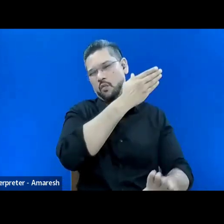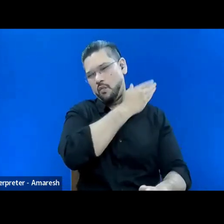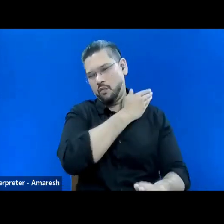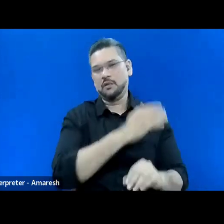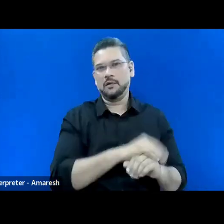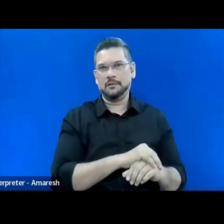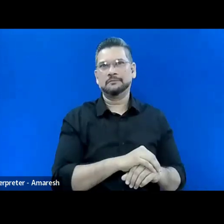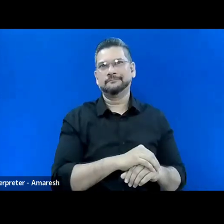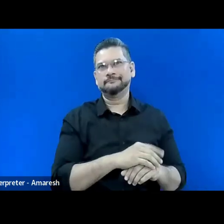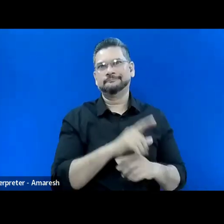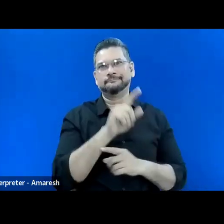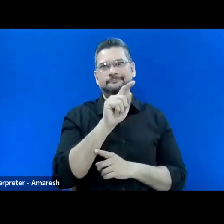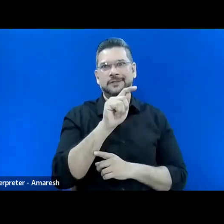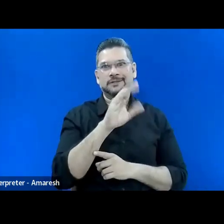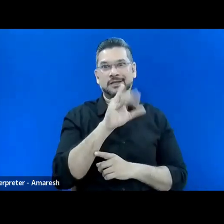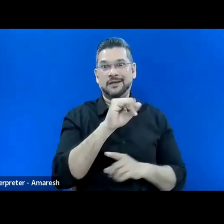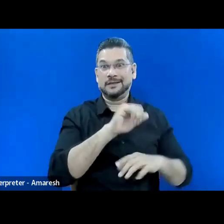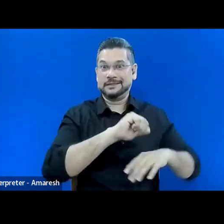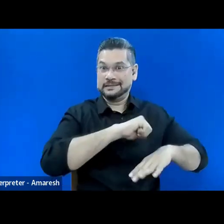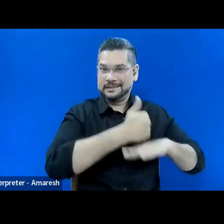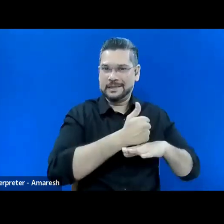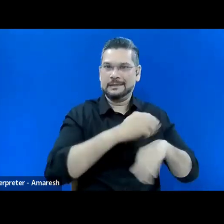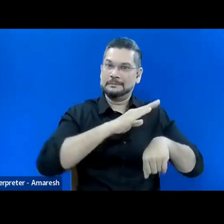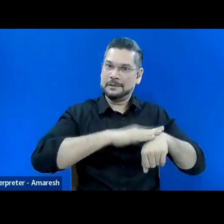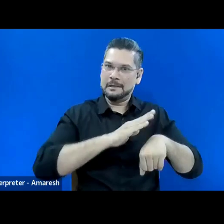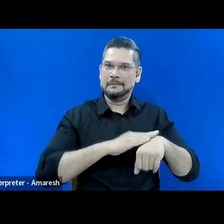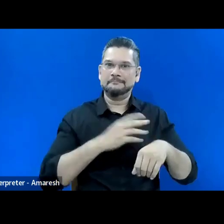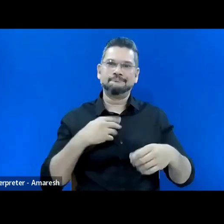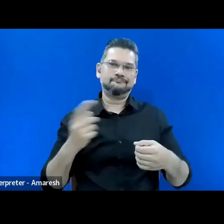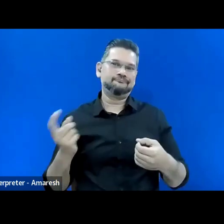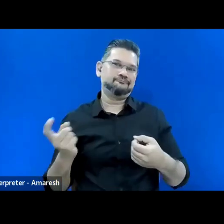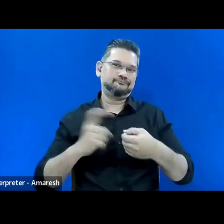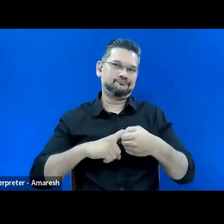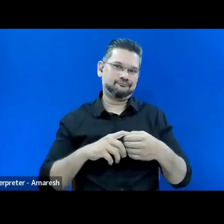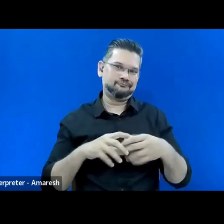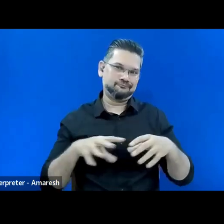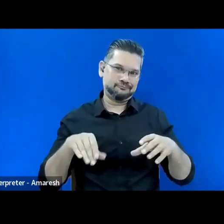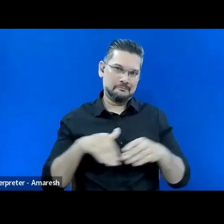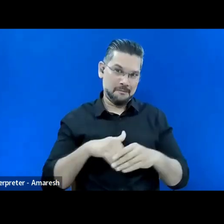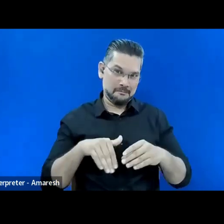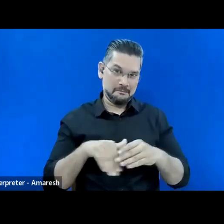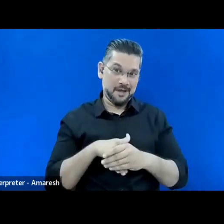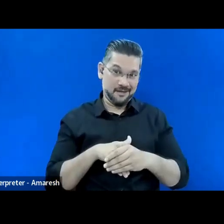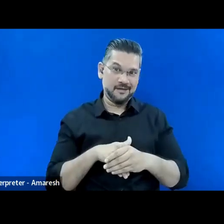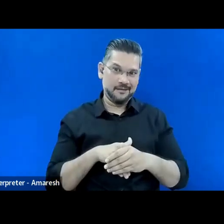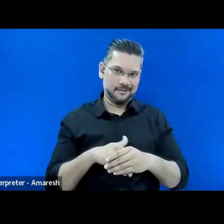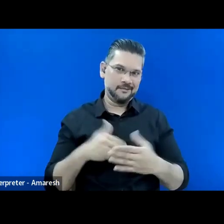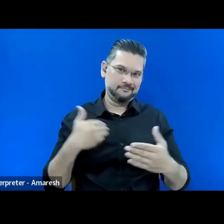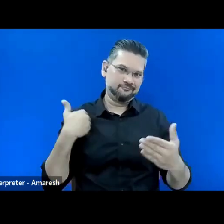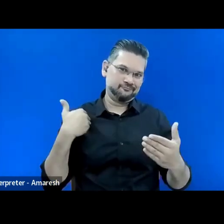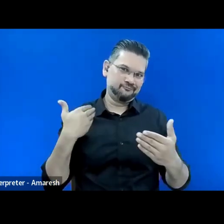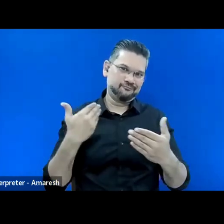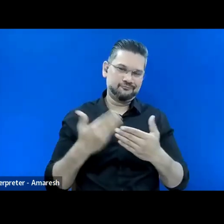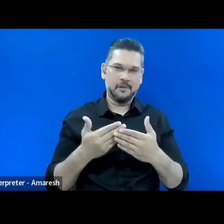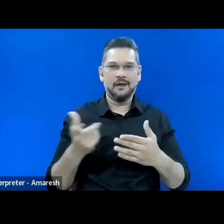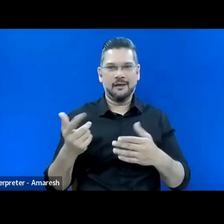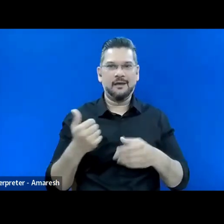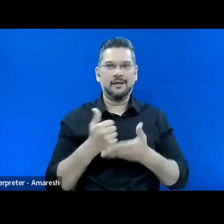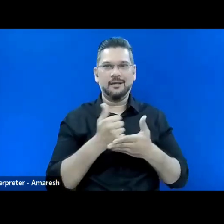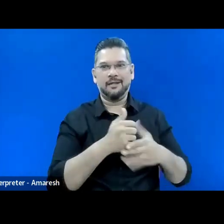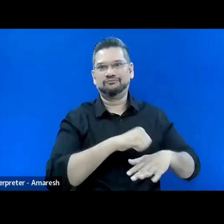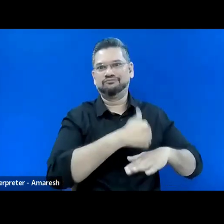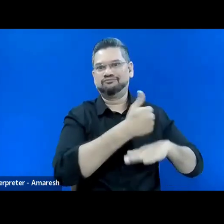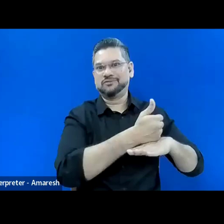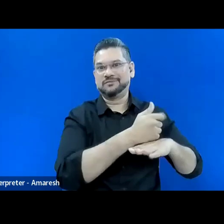TCI right from the beginning. And we are one of the founding member of TCI. In